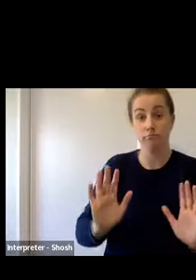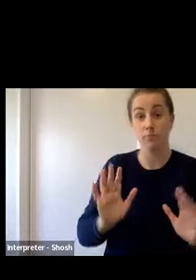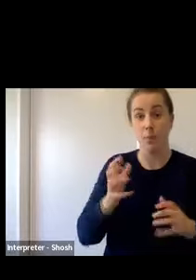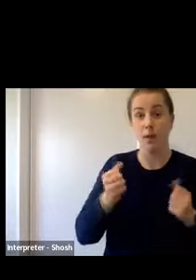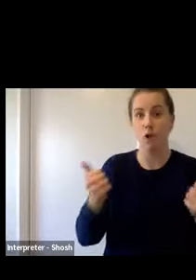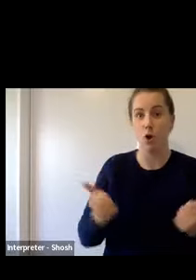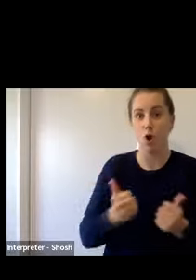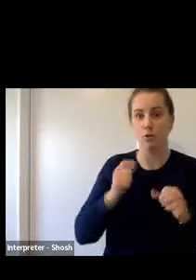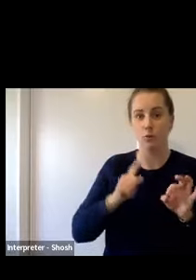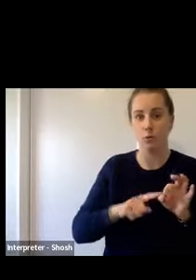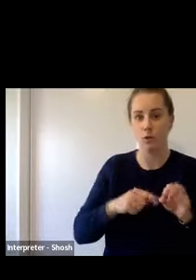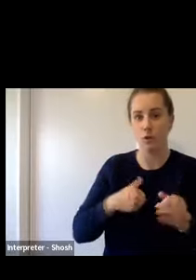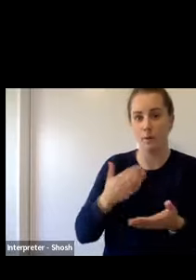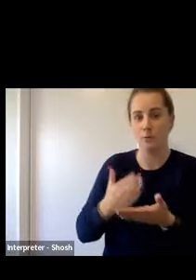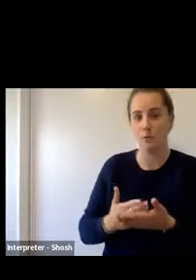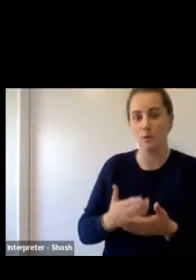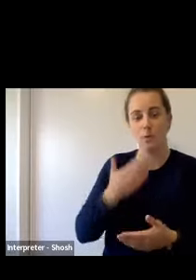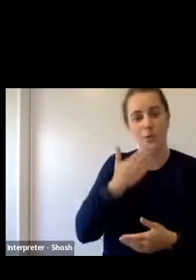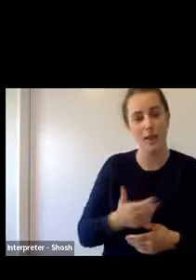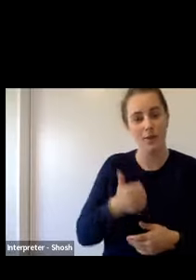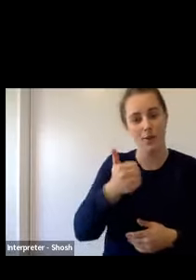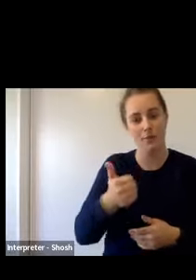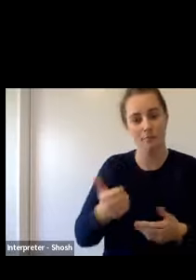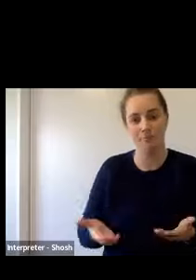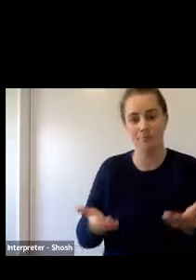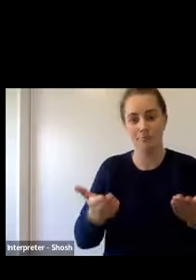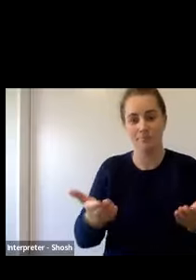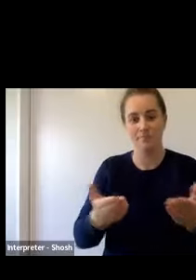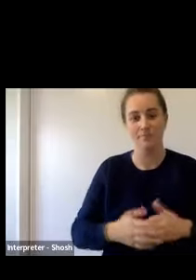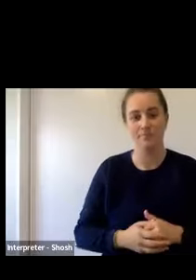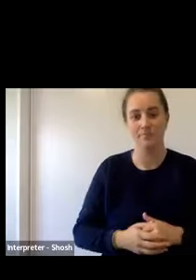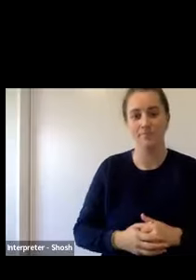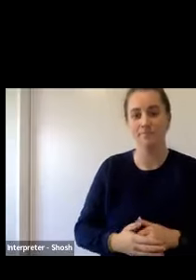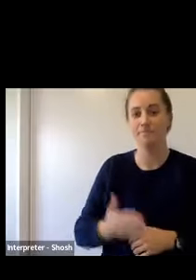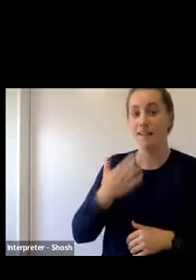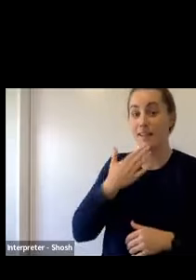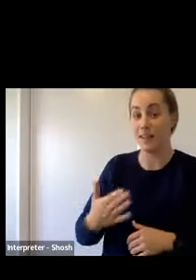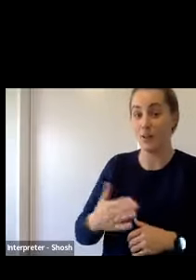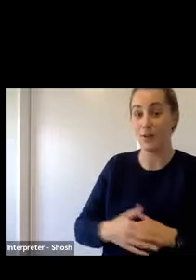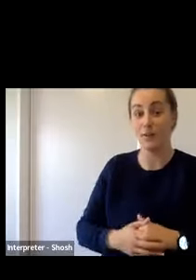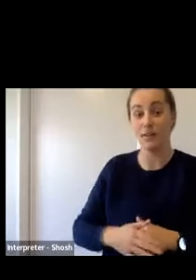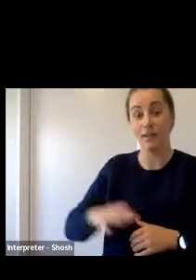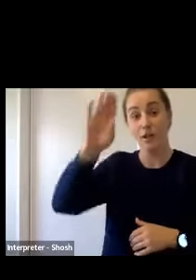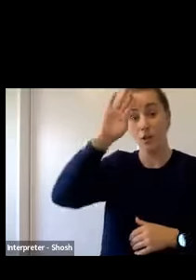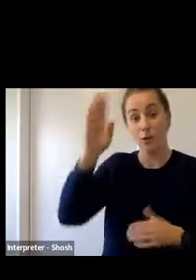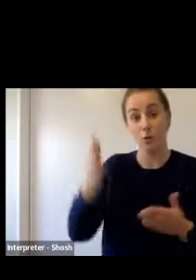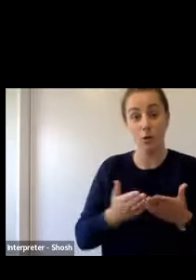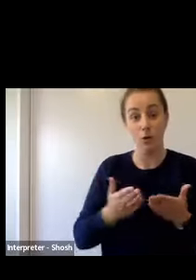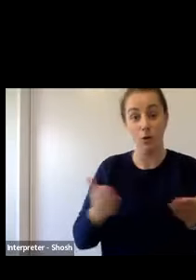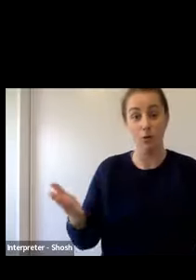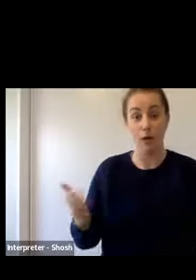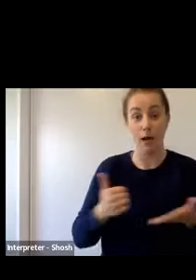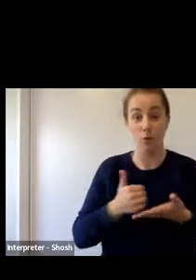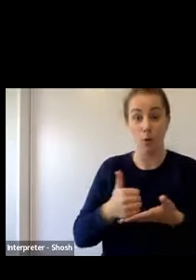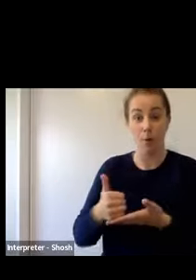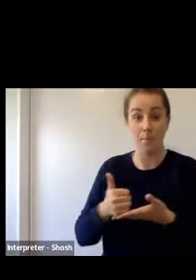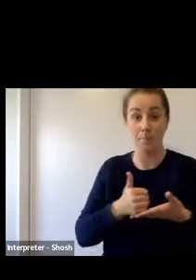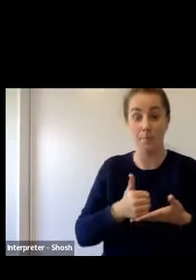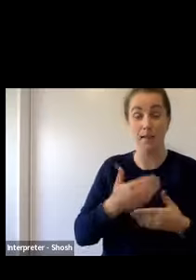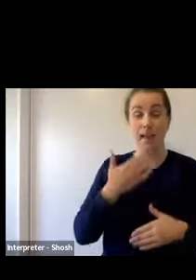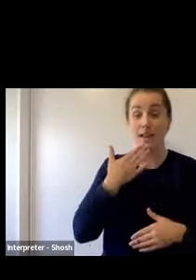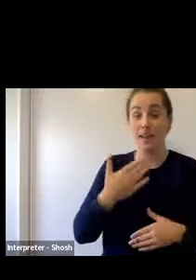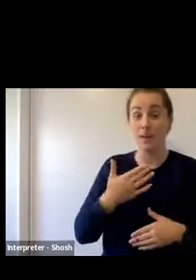lots of questions, I'm sure. Thank you so much. We're in your hands, Maria. Thank you. Thank you. Kia ora katoa katoa. Thank